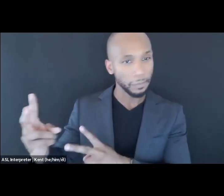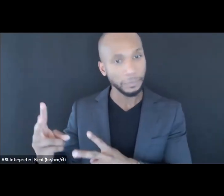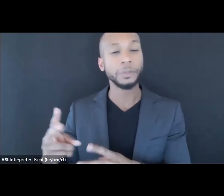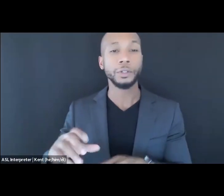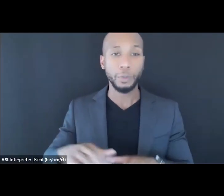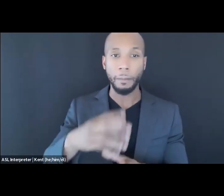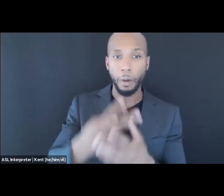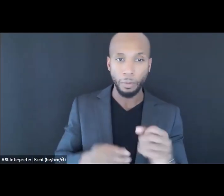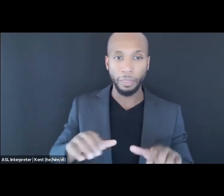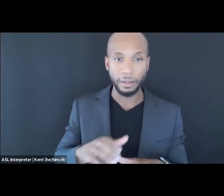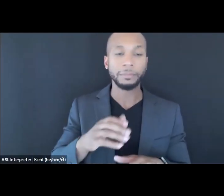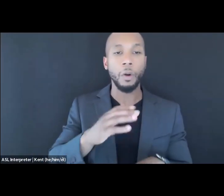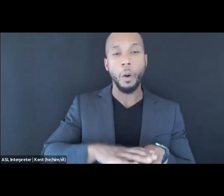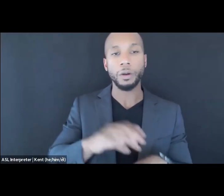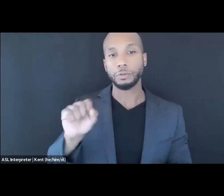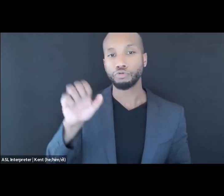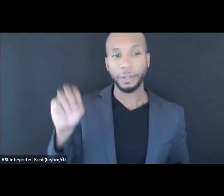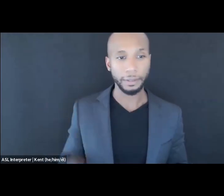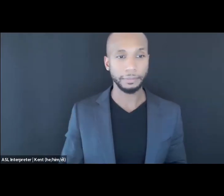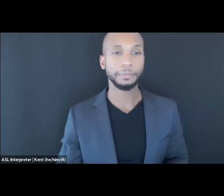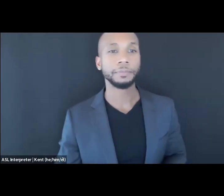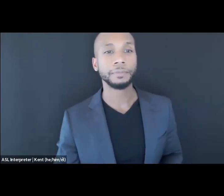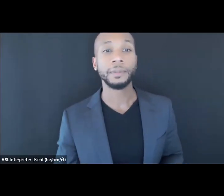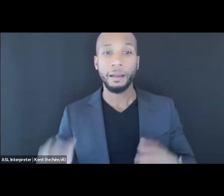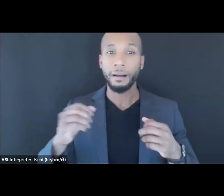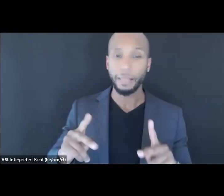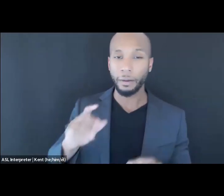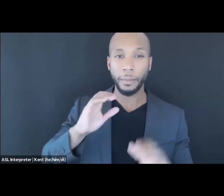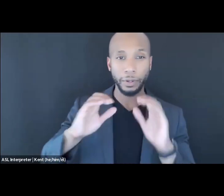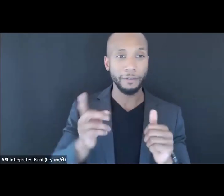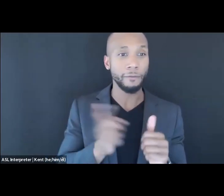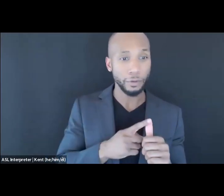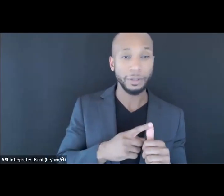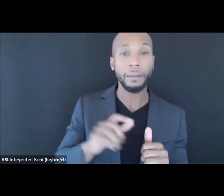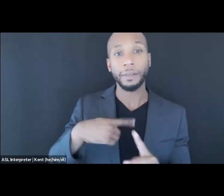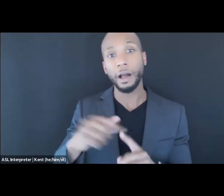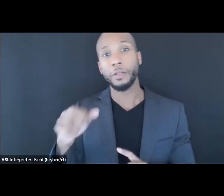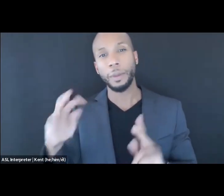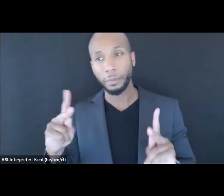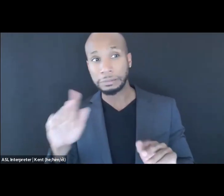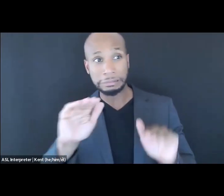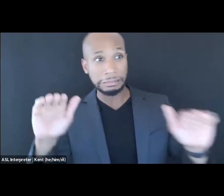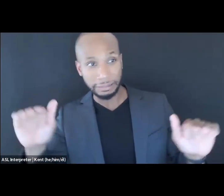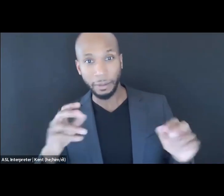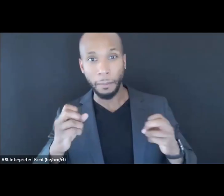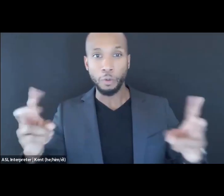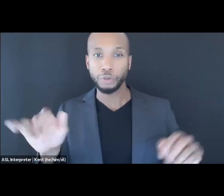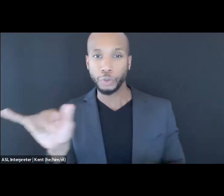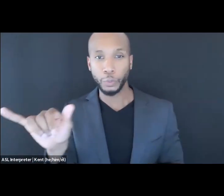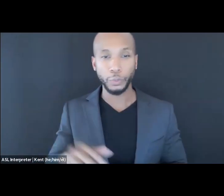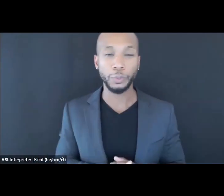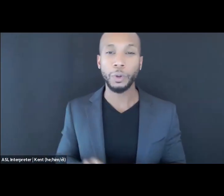on social media. Let Communication First and others know so we can post them.